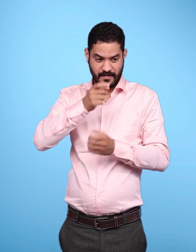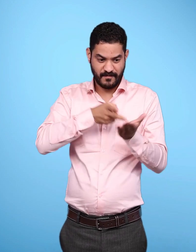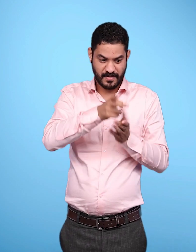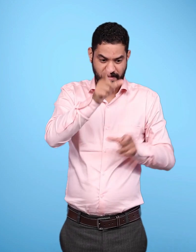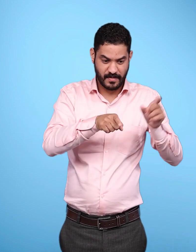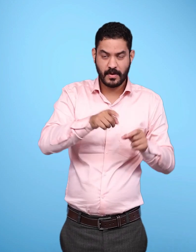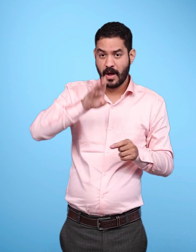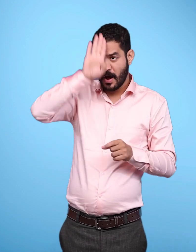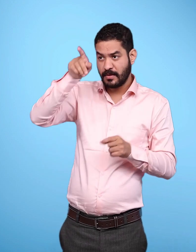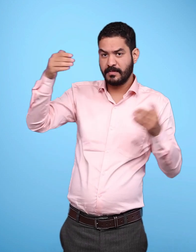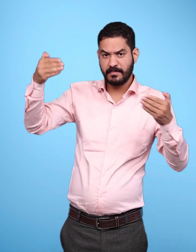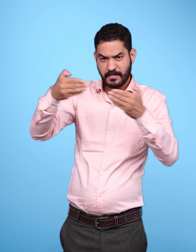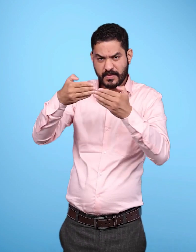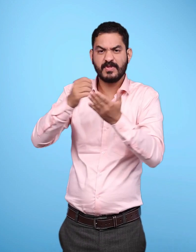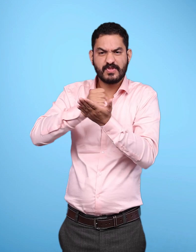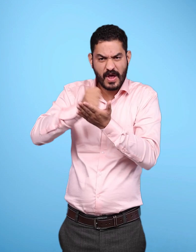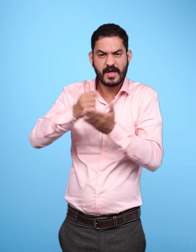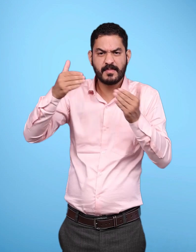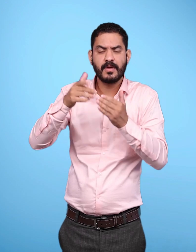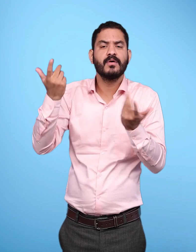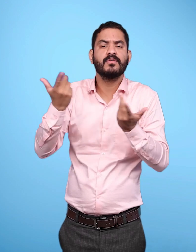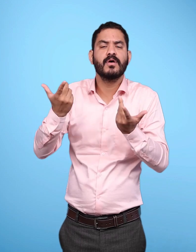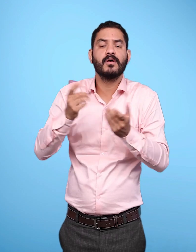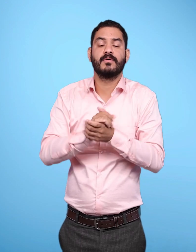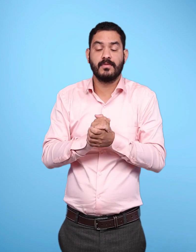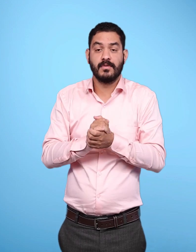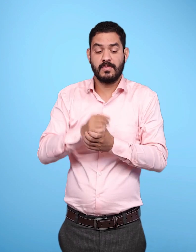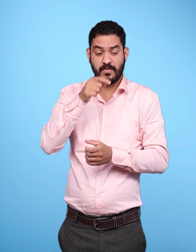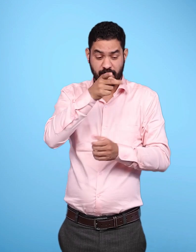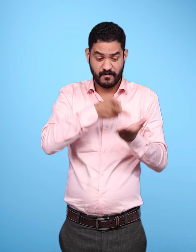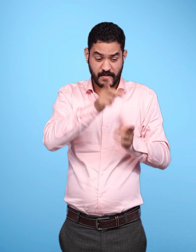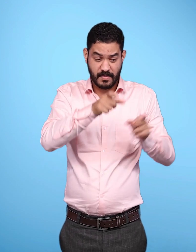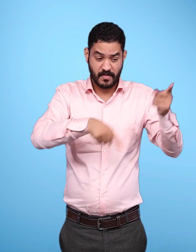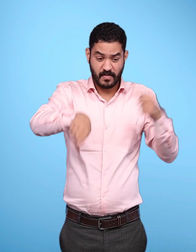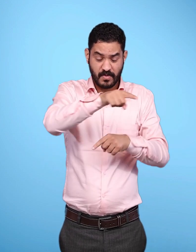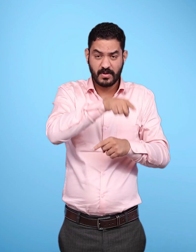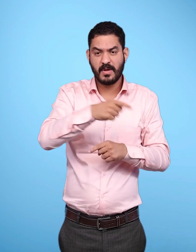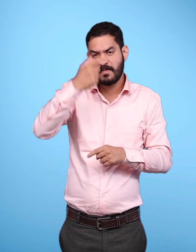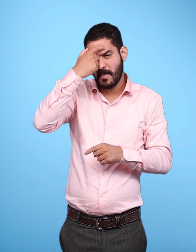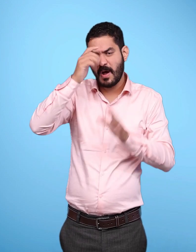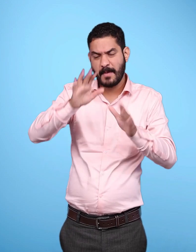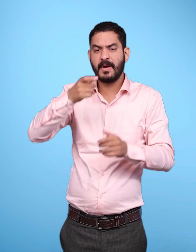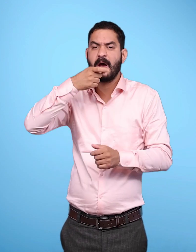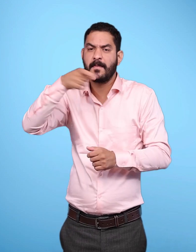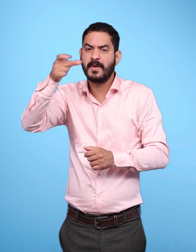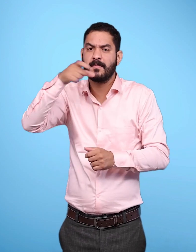their complaints and petitions before him. The army left a trail of destruction